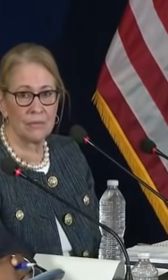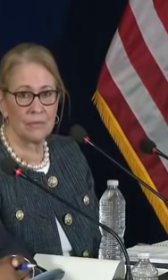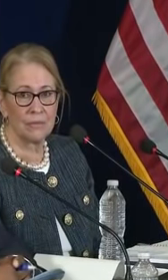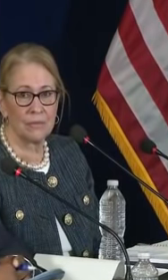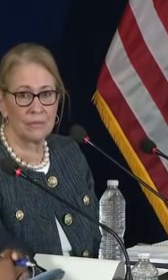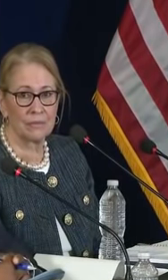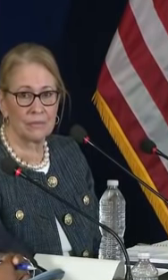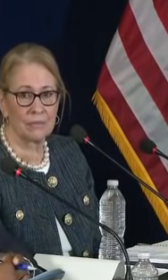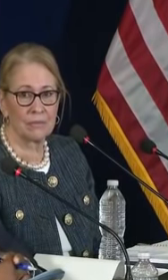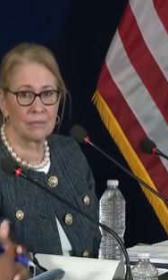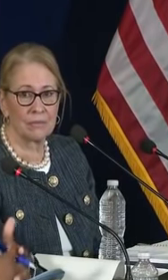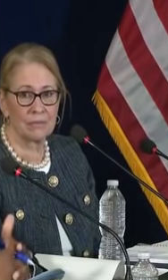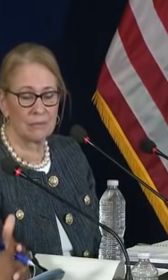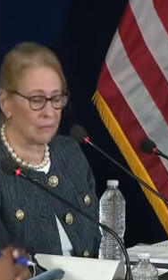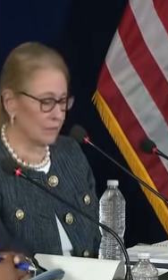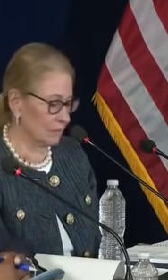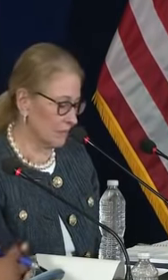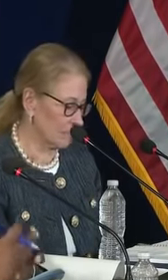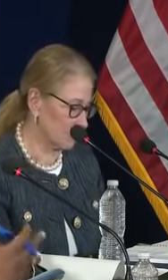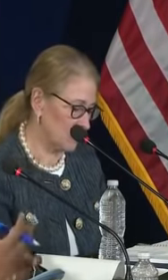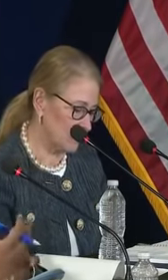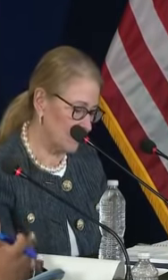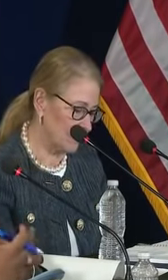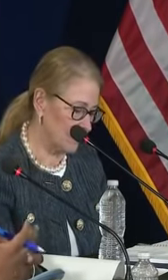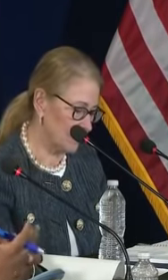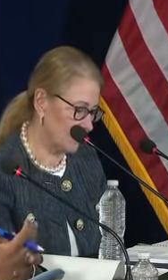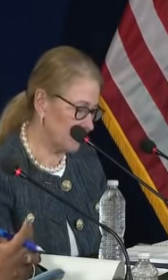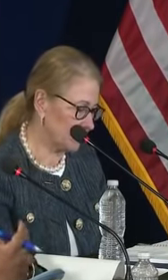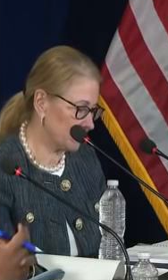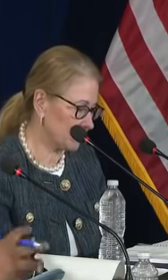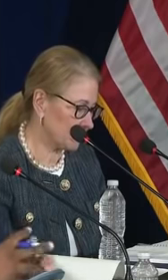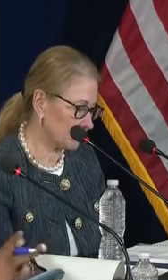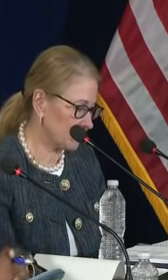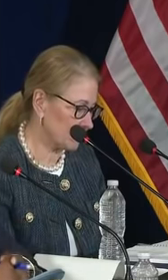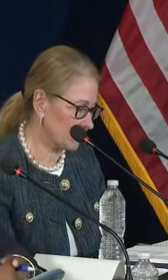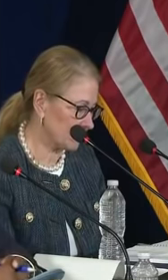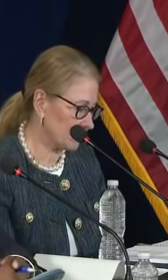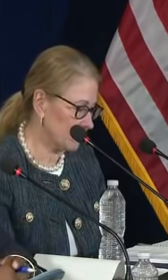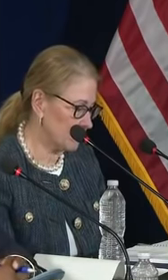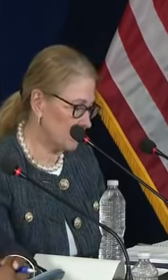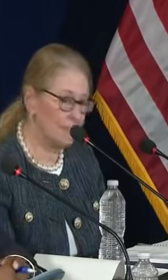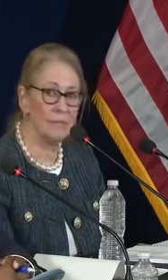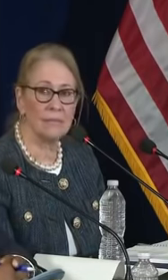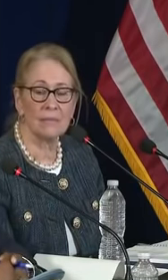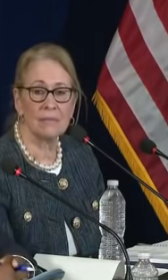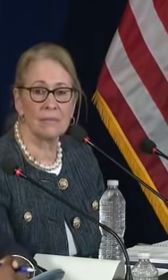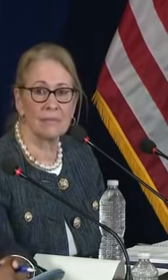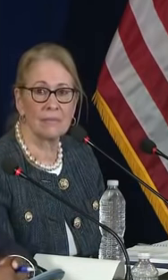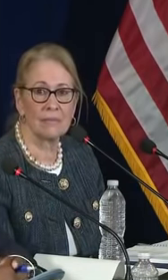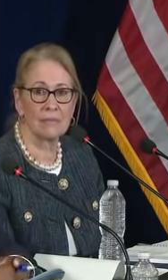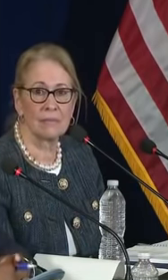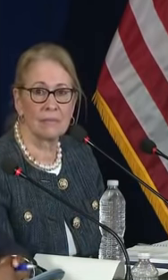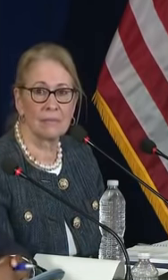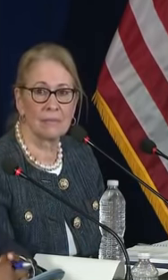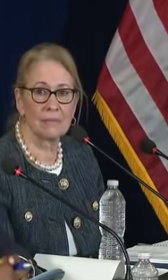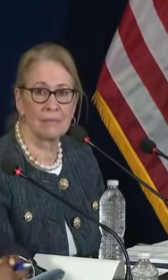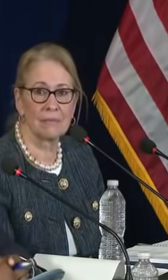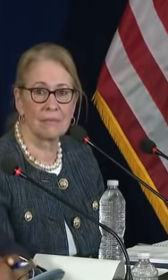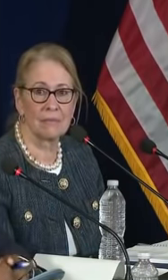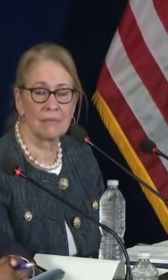COVID-19. Those communities have been submitting their plans. We have 10% of the plans that are due. So we're looking forward to them, those individuals. However,